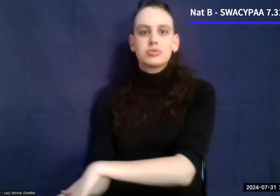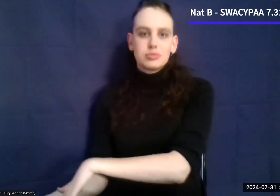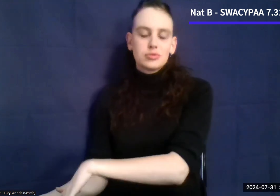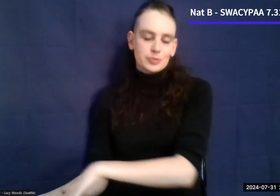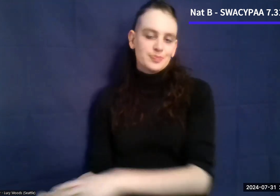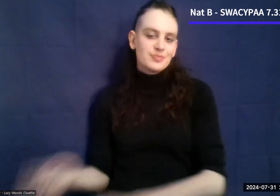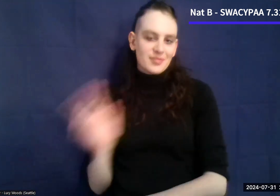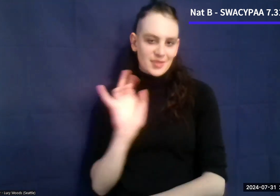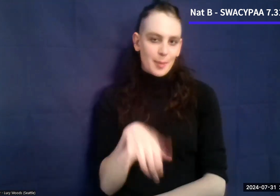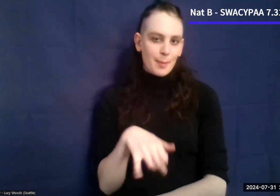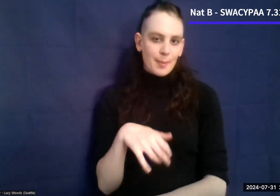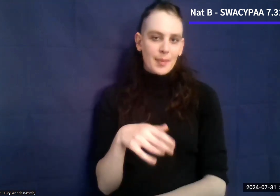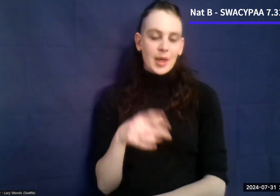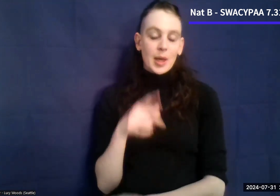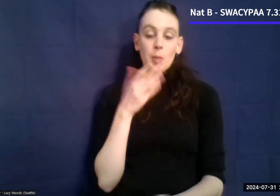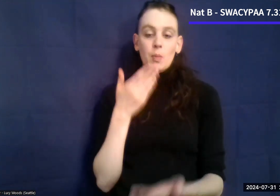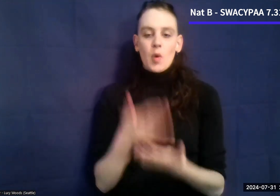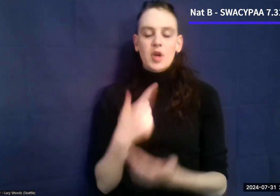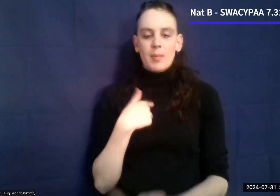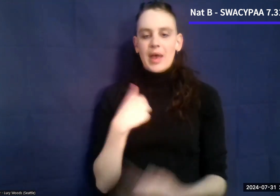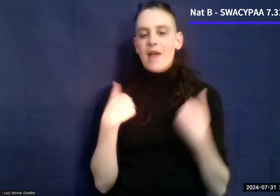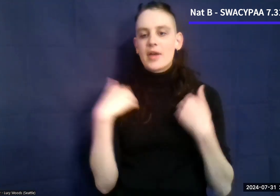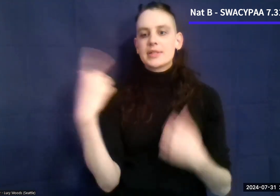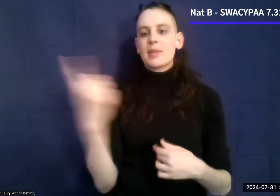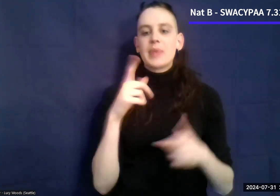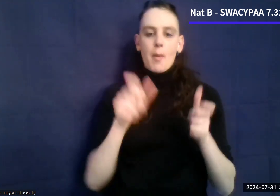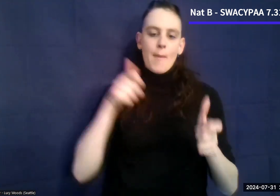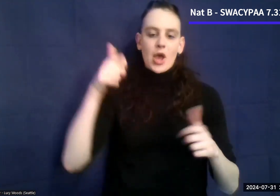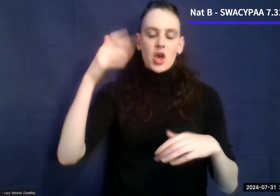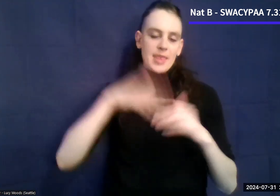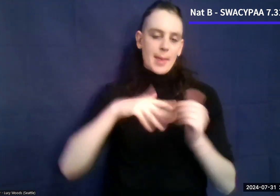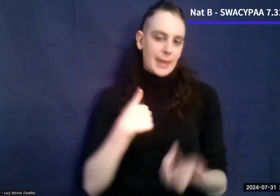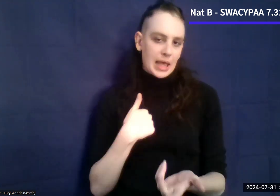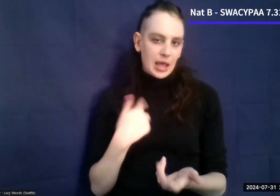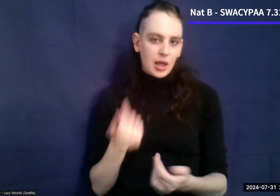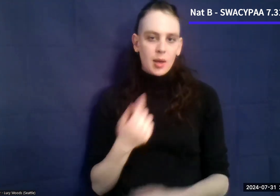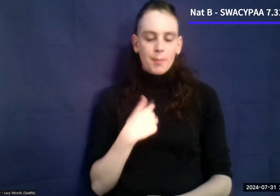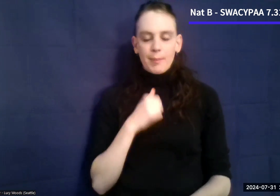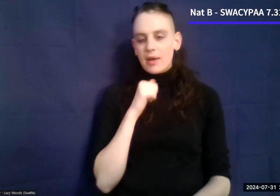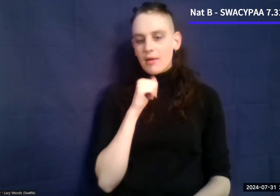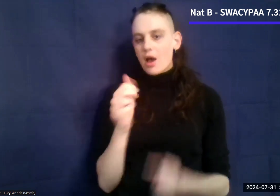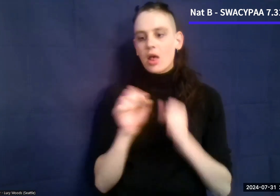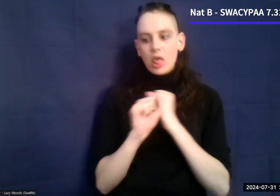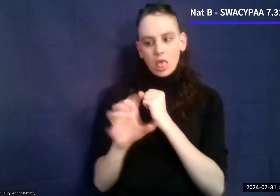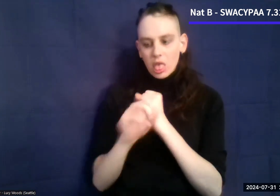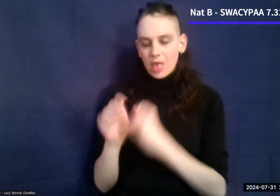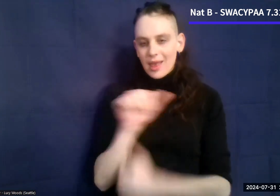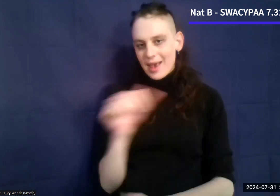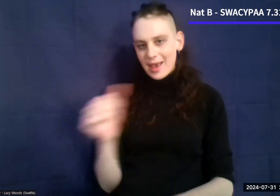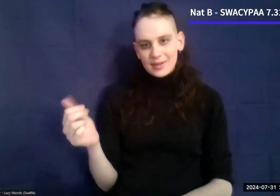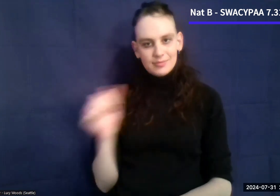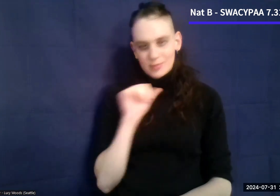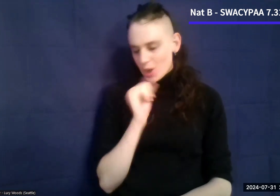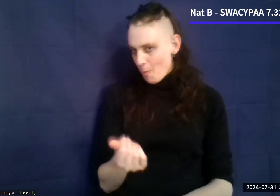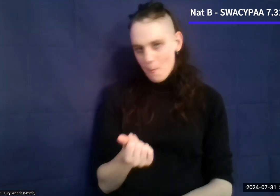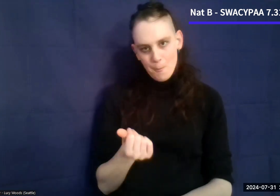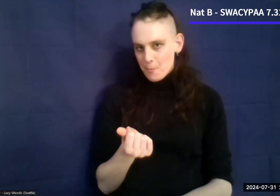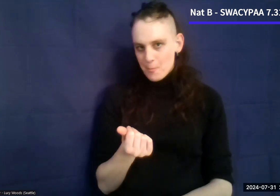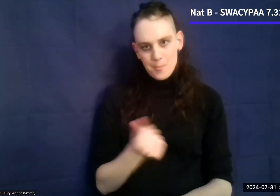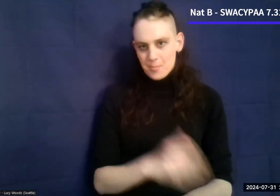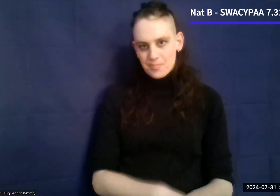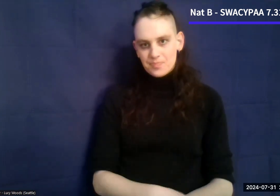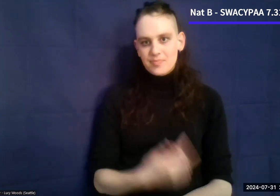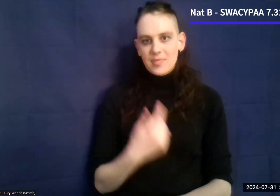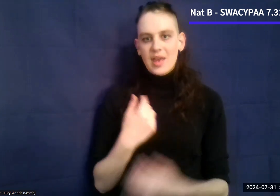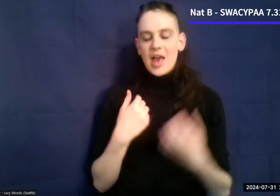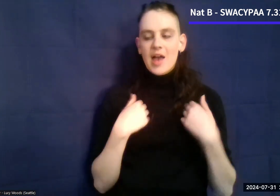me that there's something bigger. I'm not a spokesperson for AA. If you did not like what you hear, like there's a bunch of other